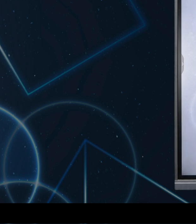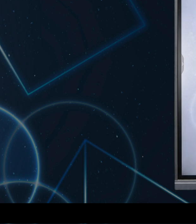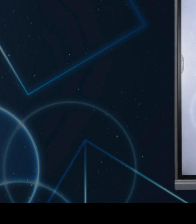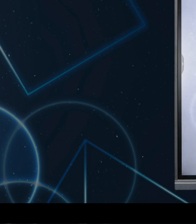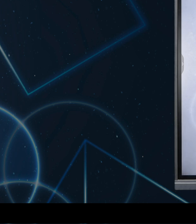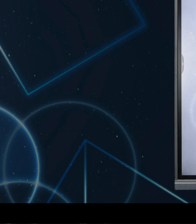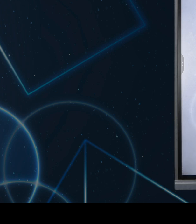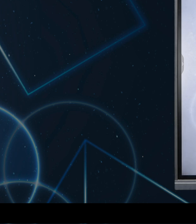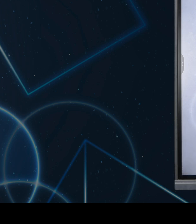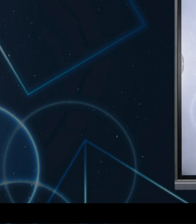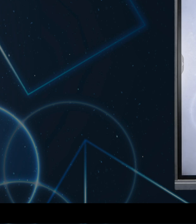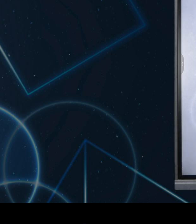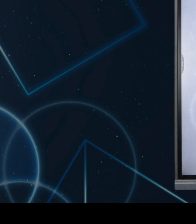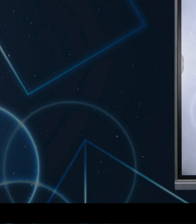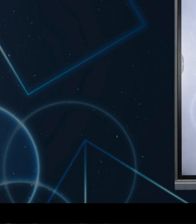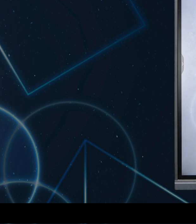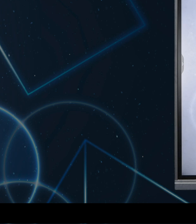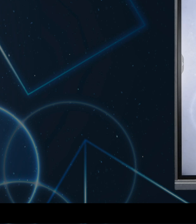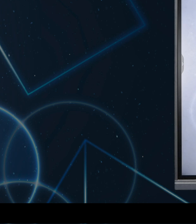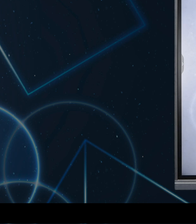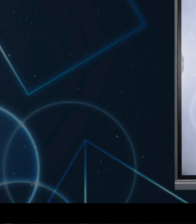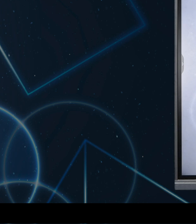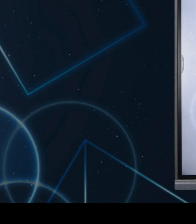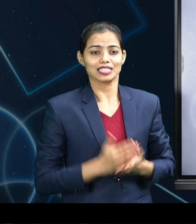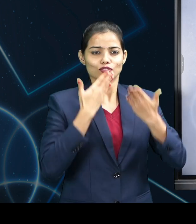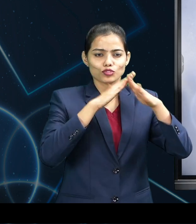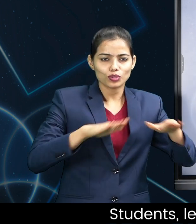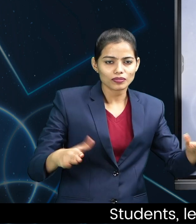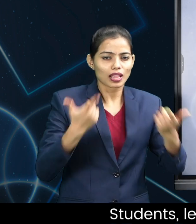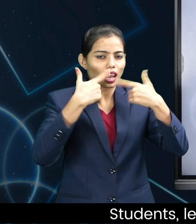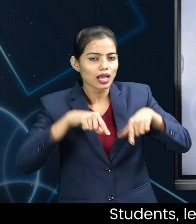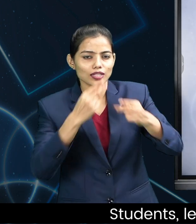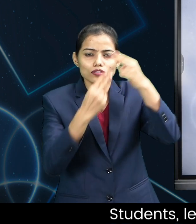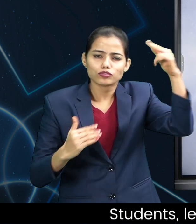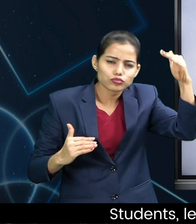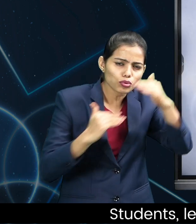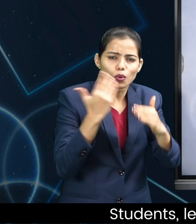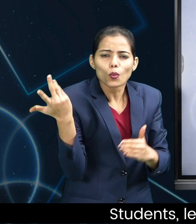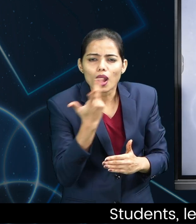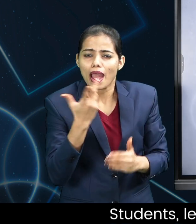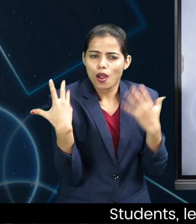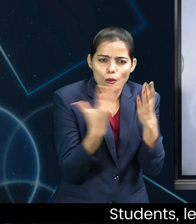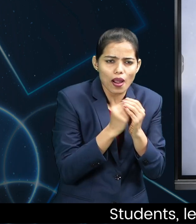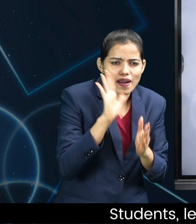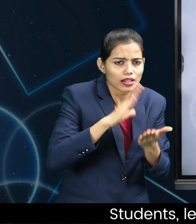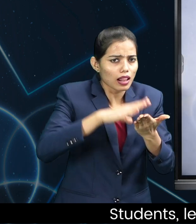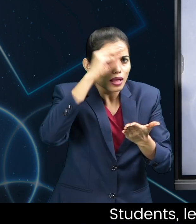3. Total 50. Students, let us summarize what we have learned.